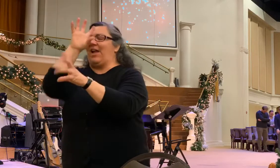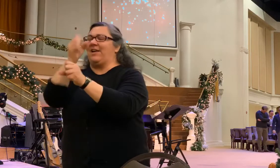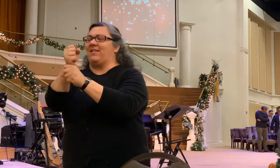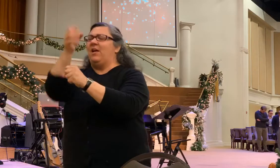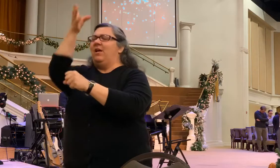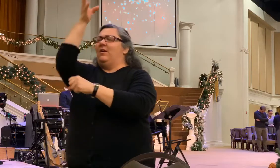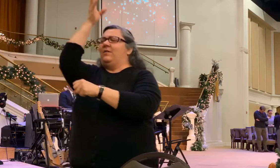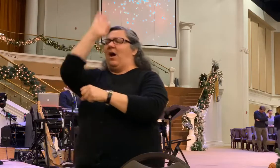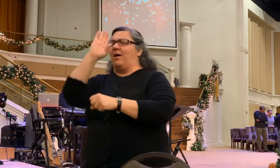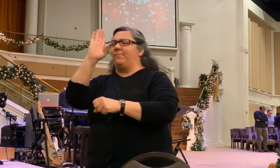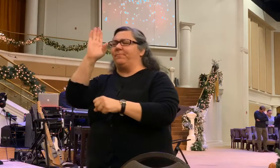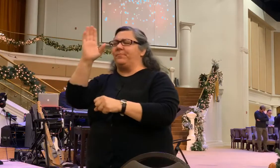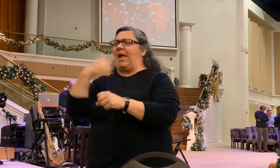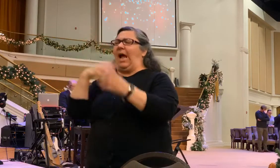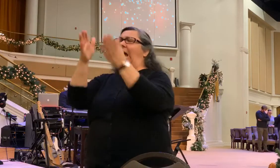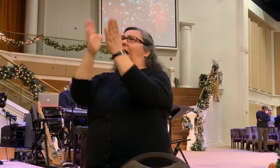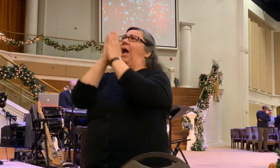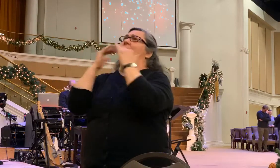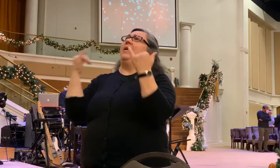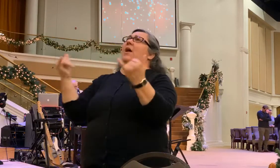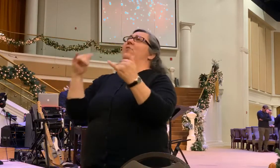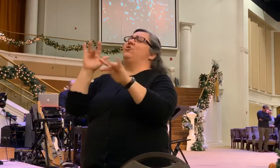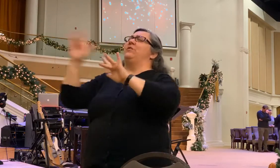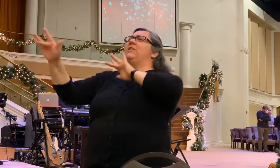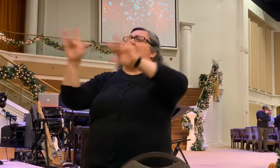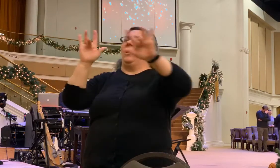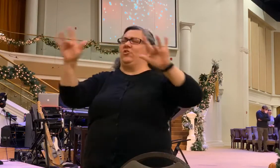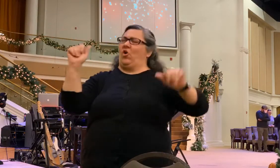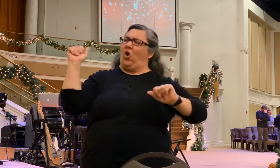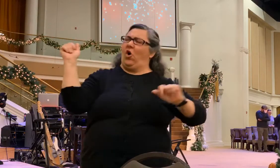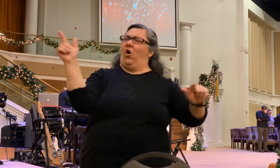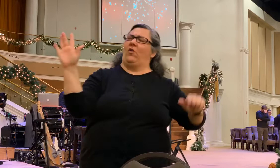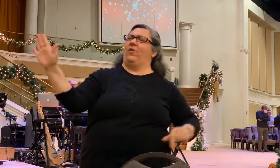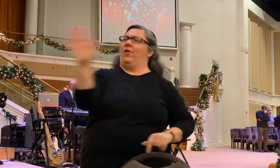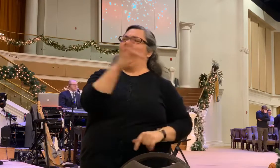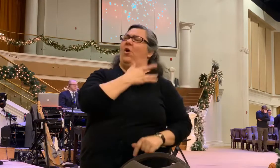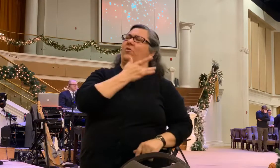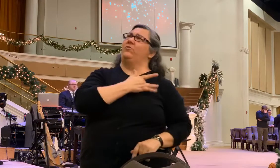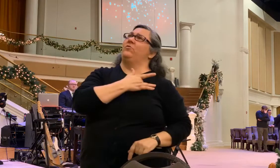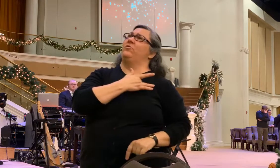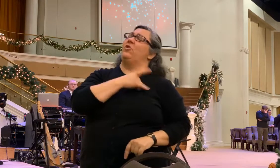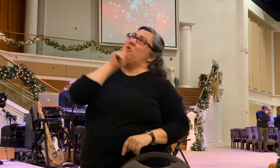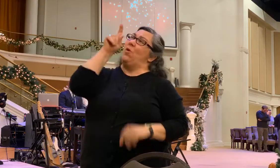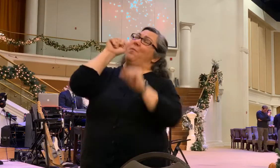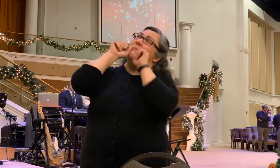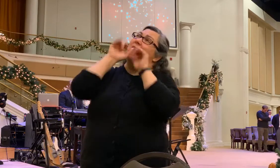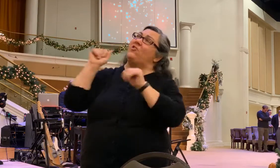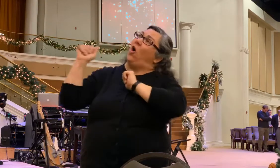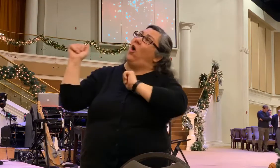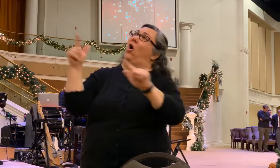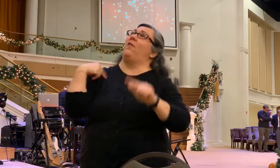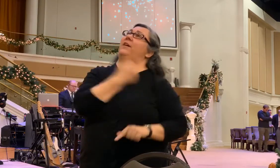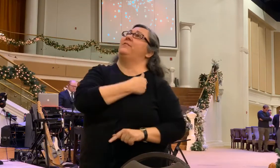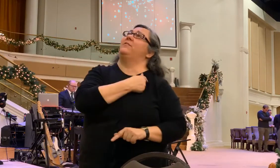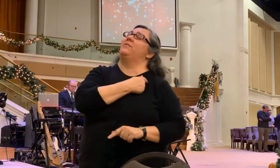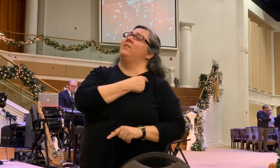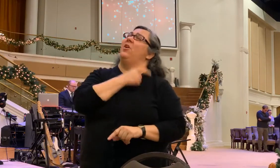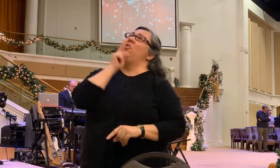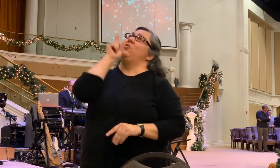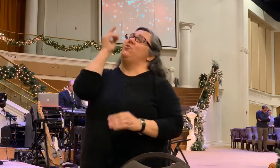God, I ask you right now, touch the heart of men and women. You have blessed us. You have given